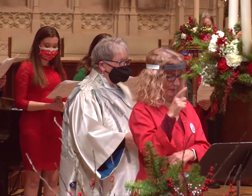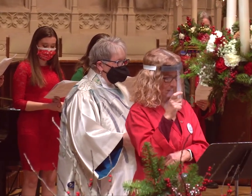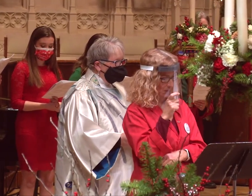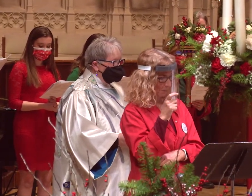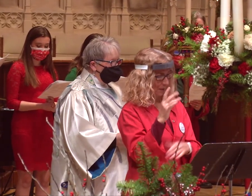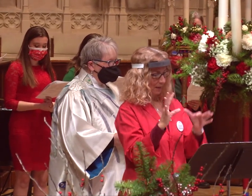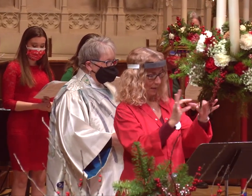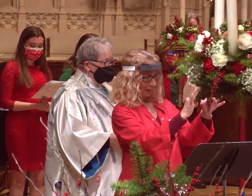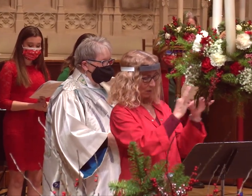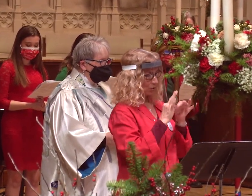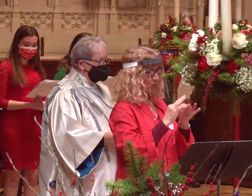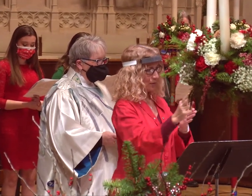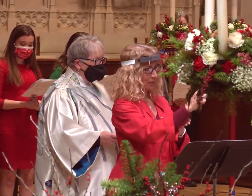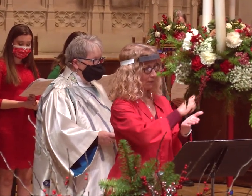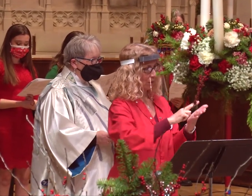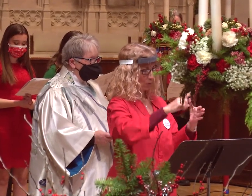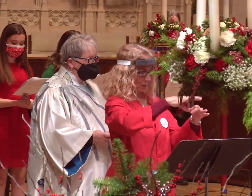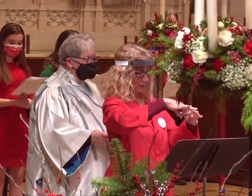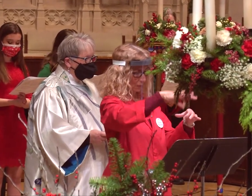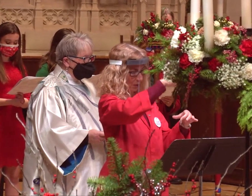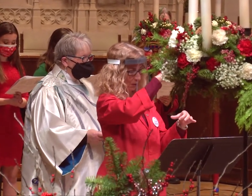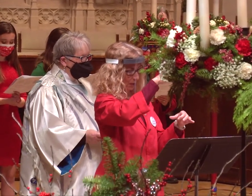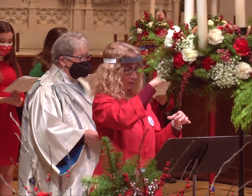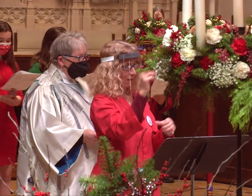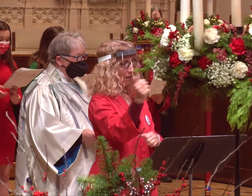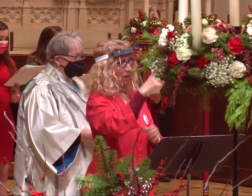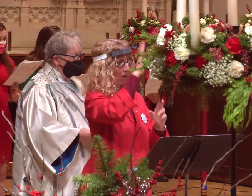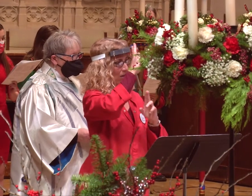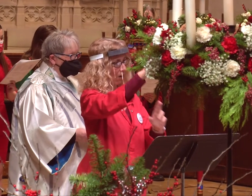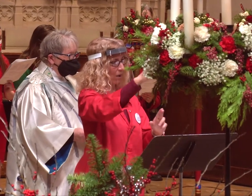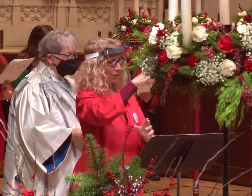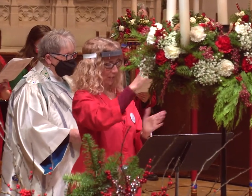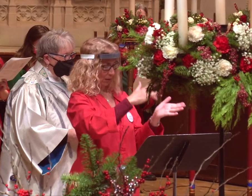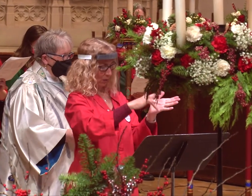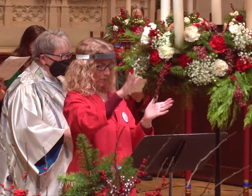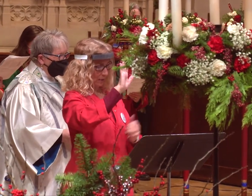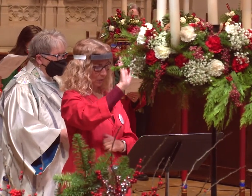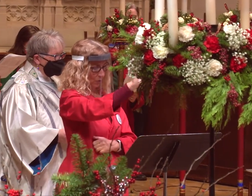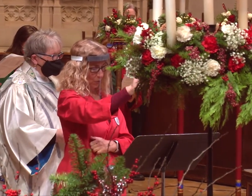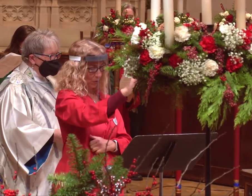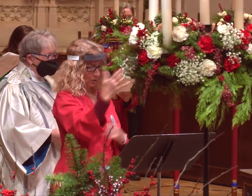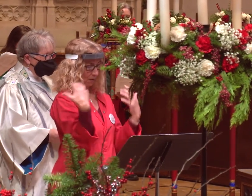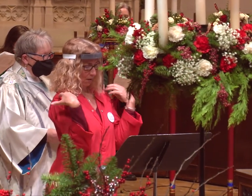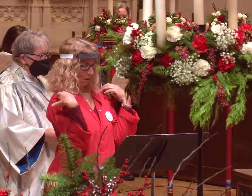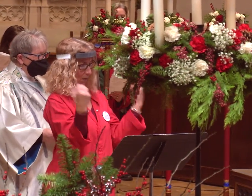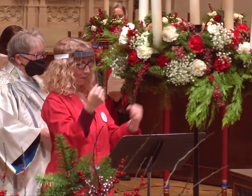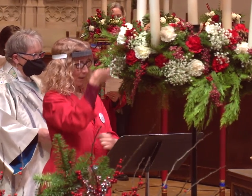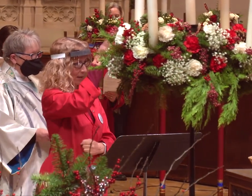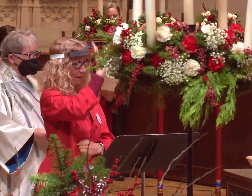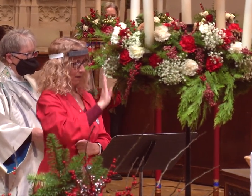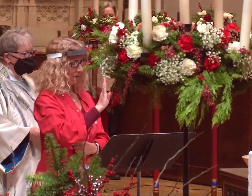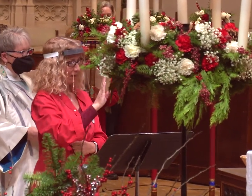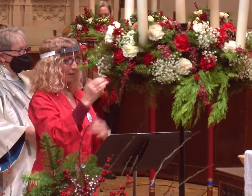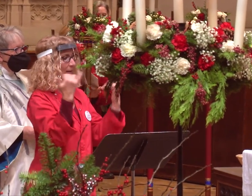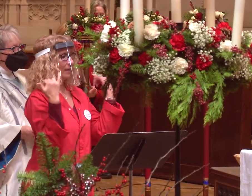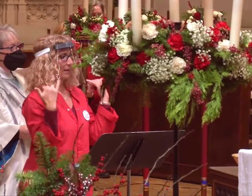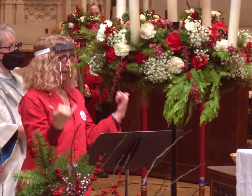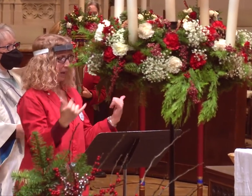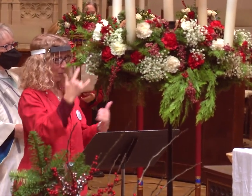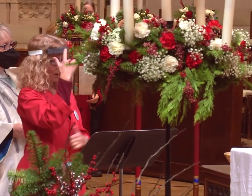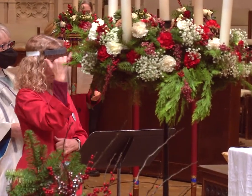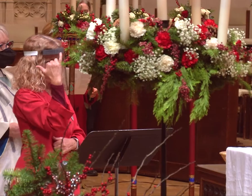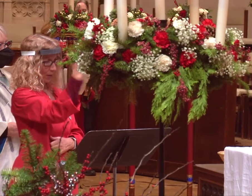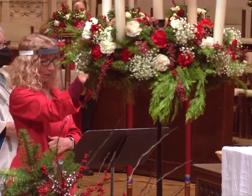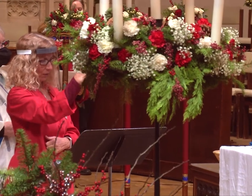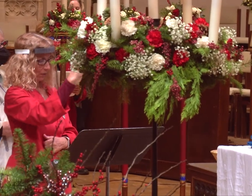and in whom, in the unity of the Holy Spirit, all honor and glory is yours, Almighty God,